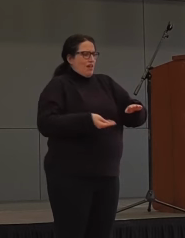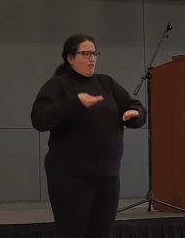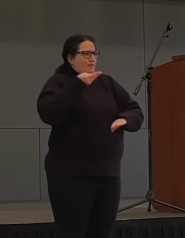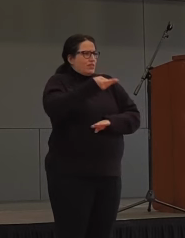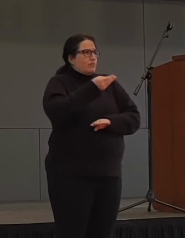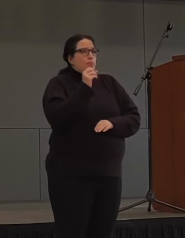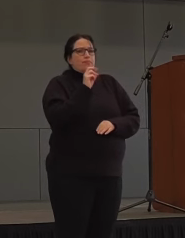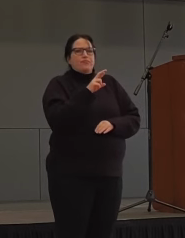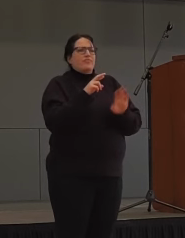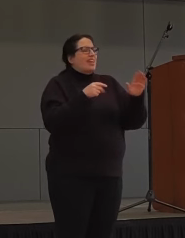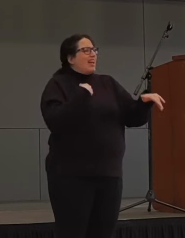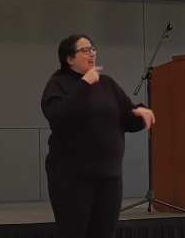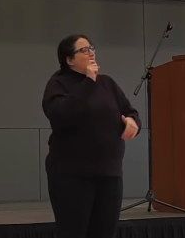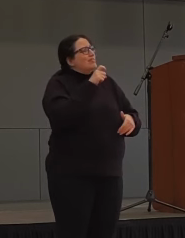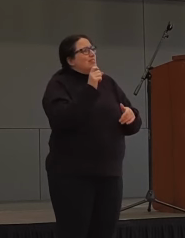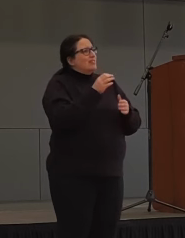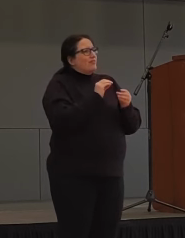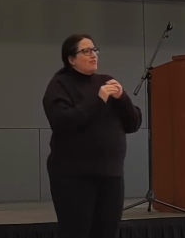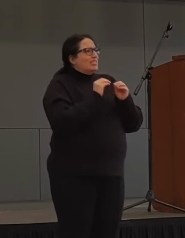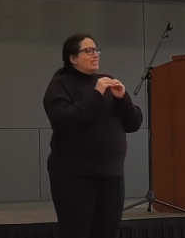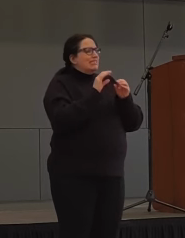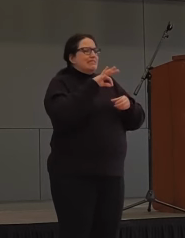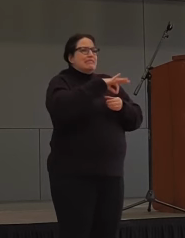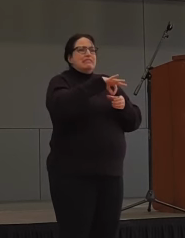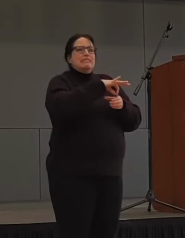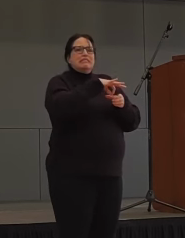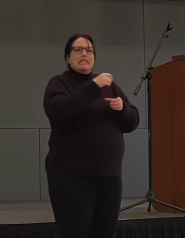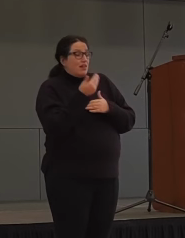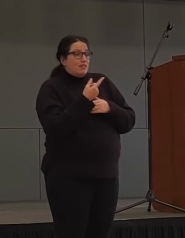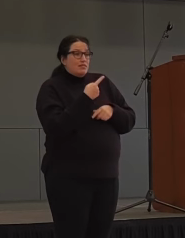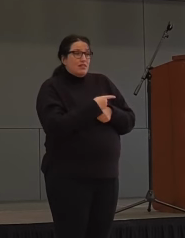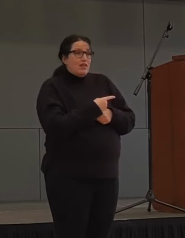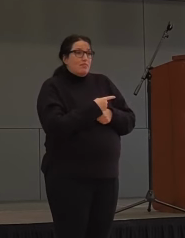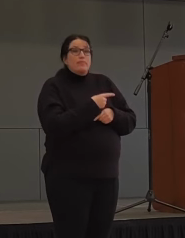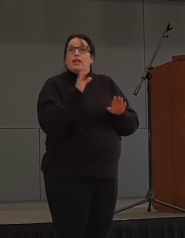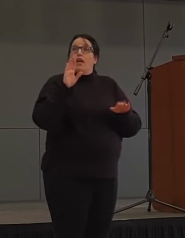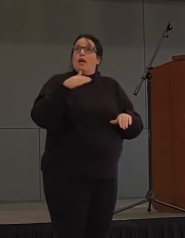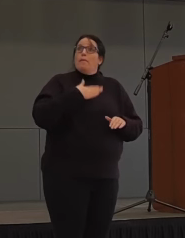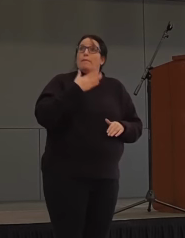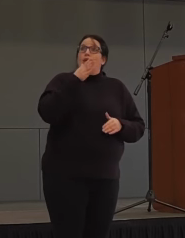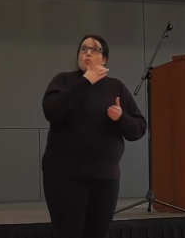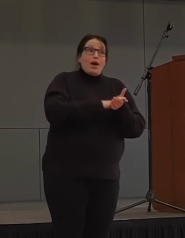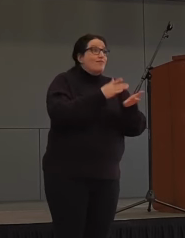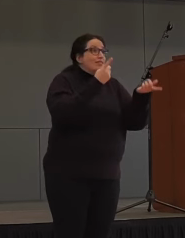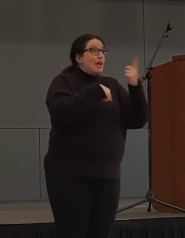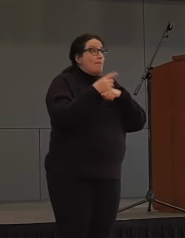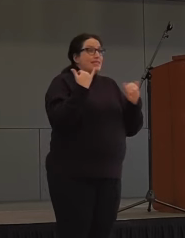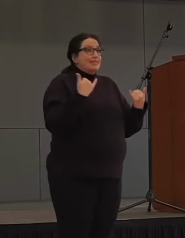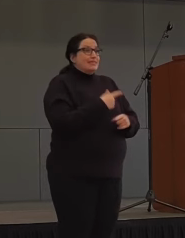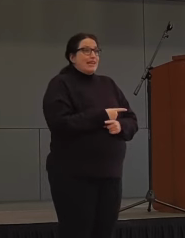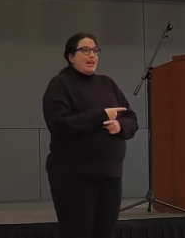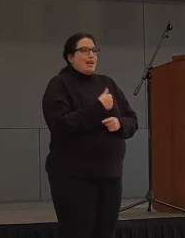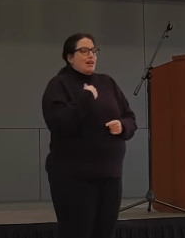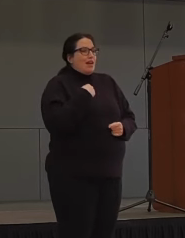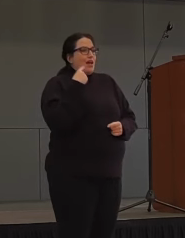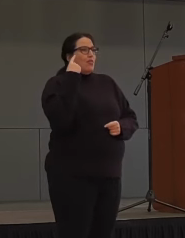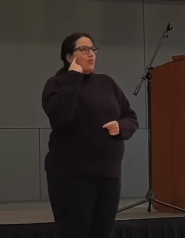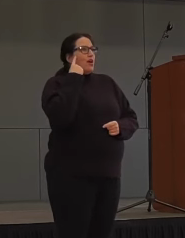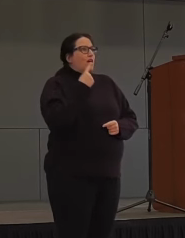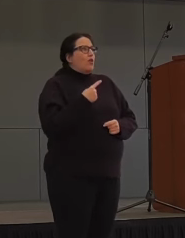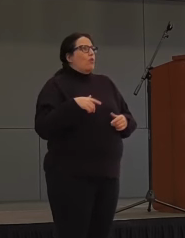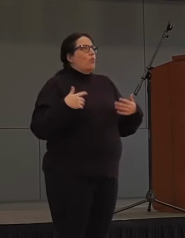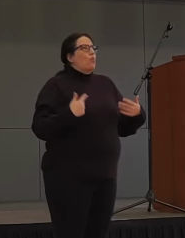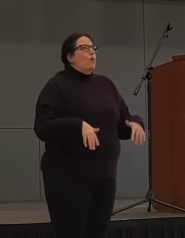of tea or something along those lines. And then he was saying, my wife is coming today. And I thought, what